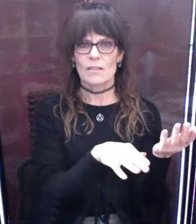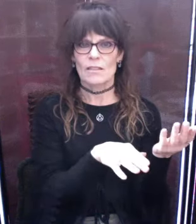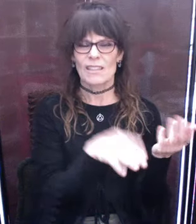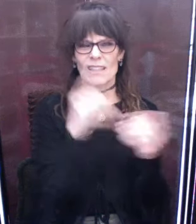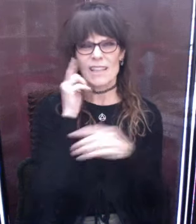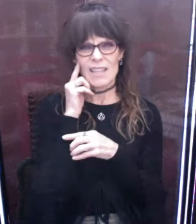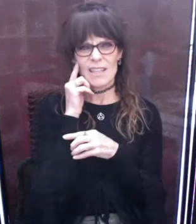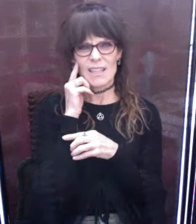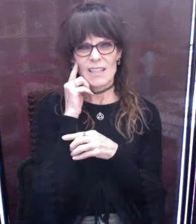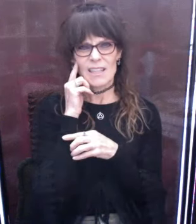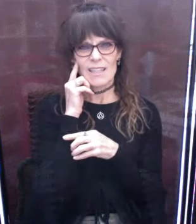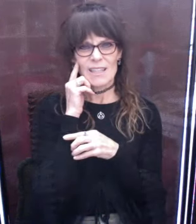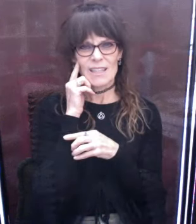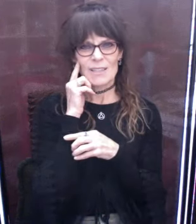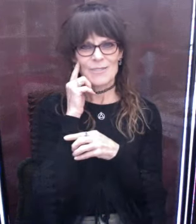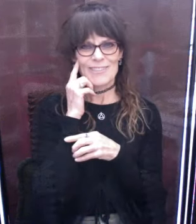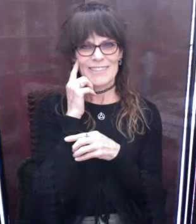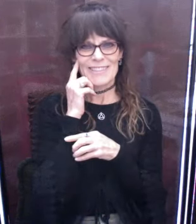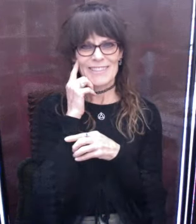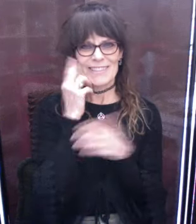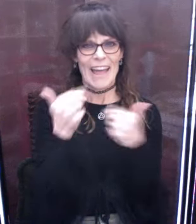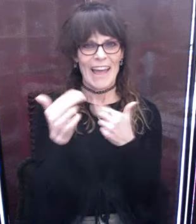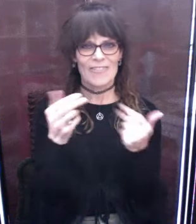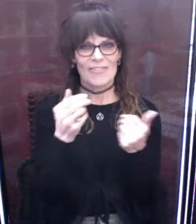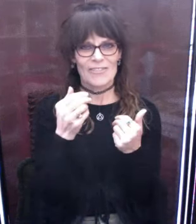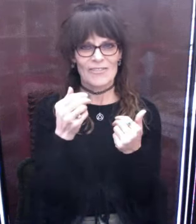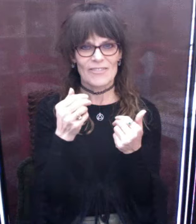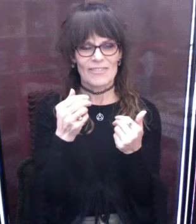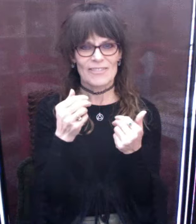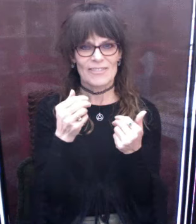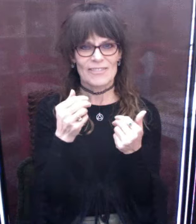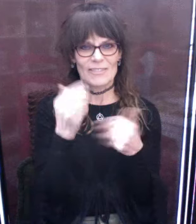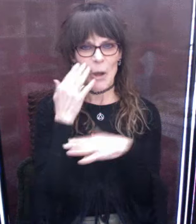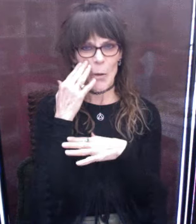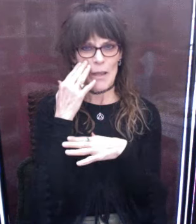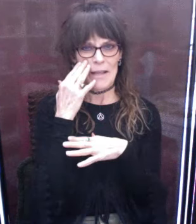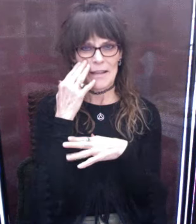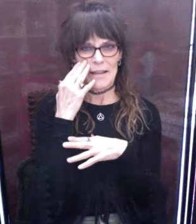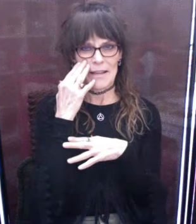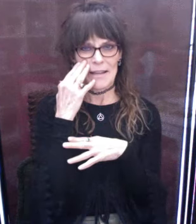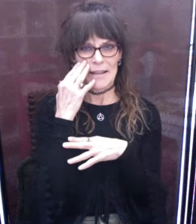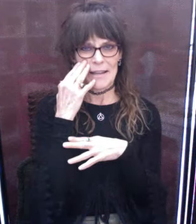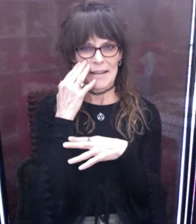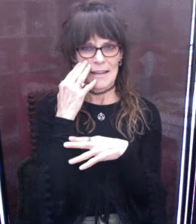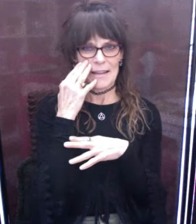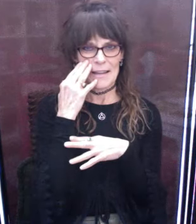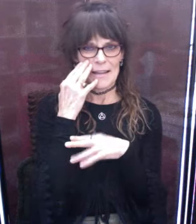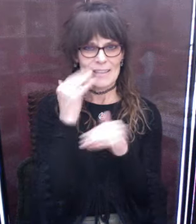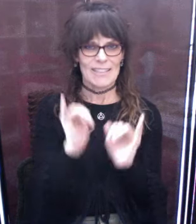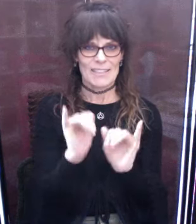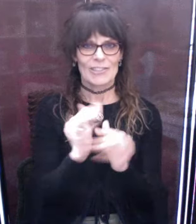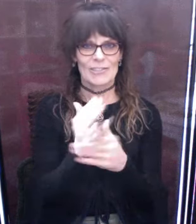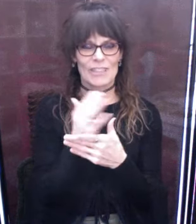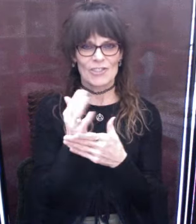get a kick out of thinking that he'd get a kick out of knowing that this is still being shared. He introduced